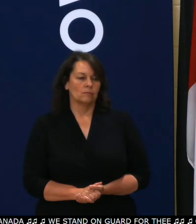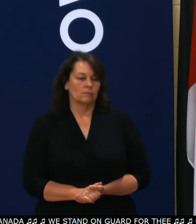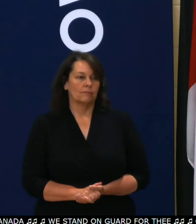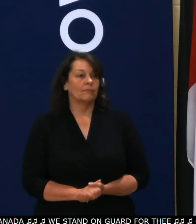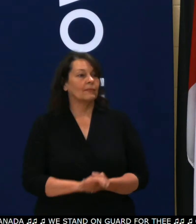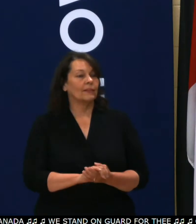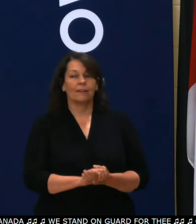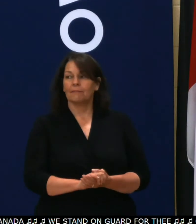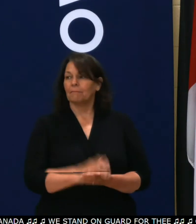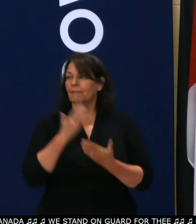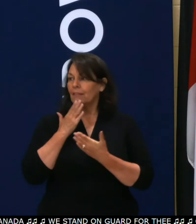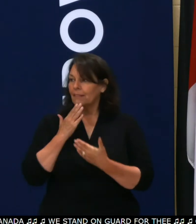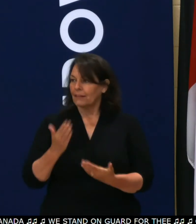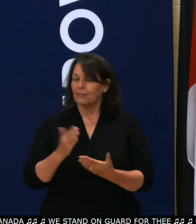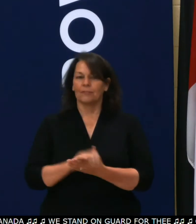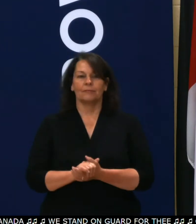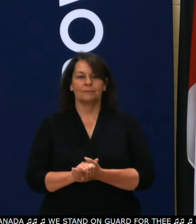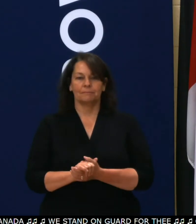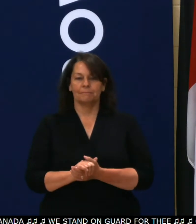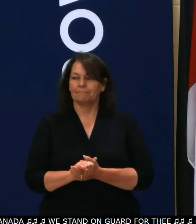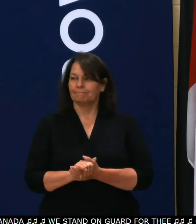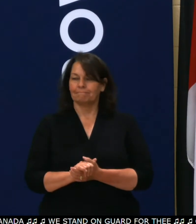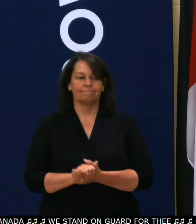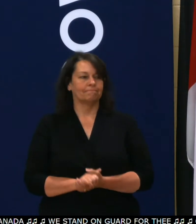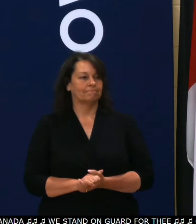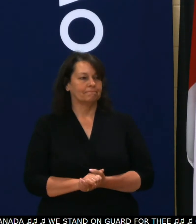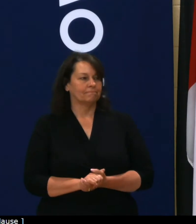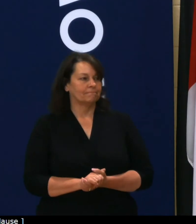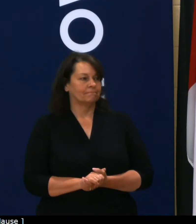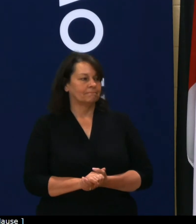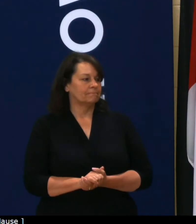Thank you, Brian and Jocelyn. Really well done.